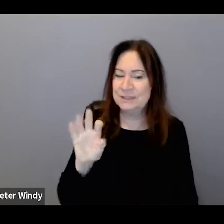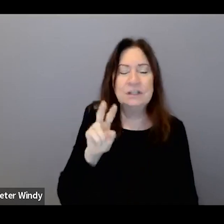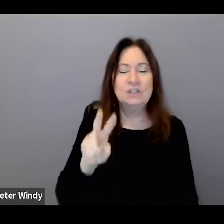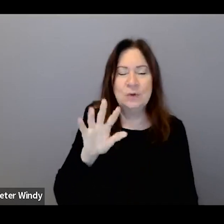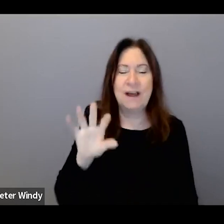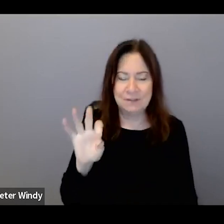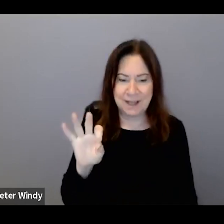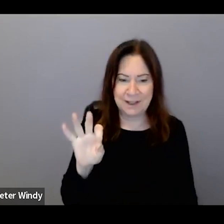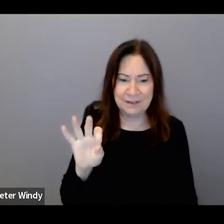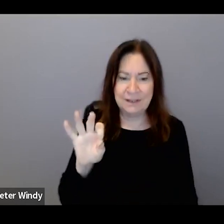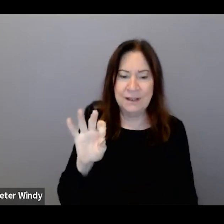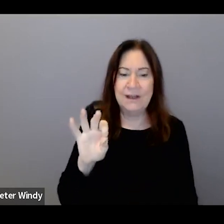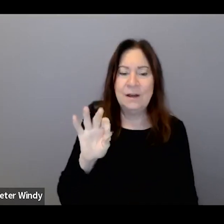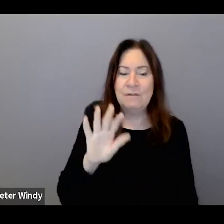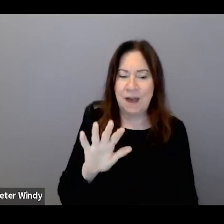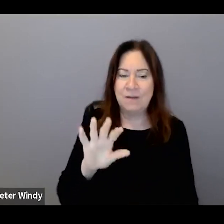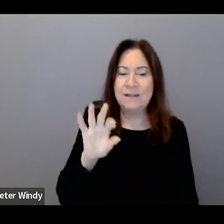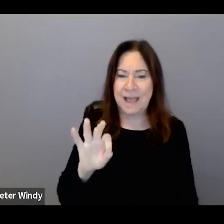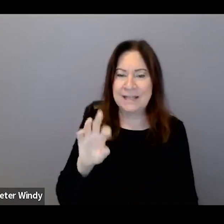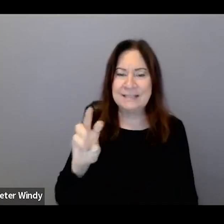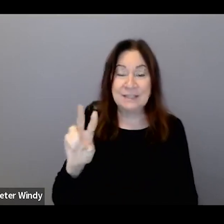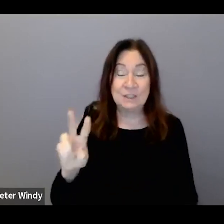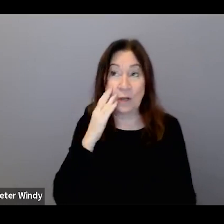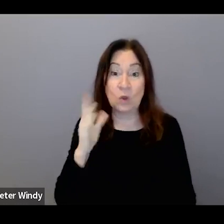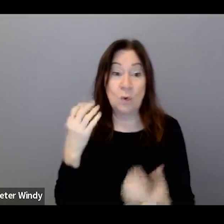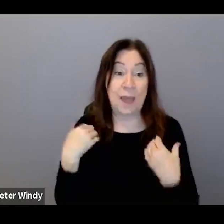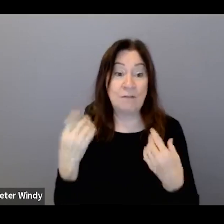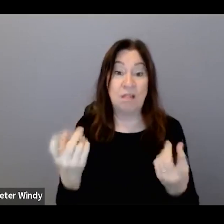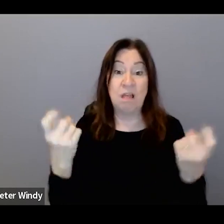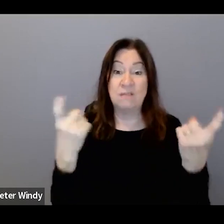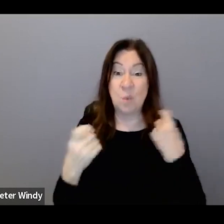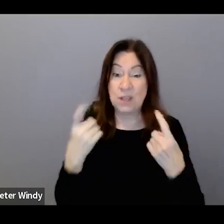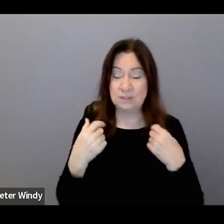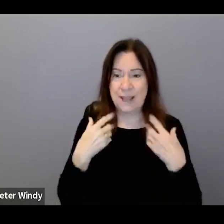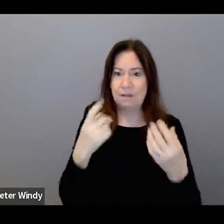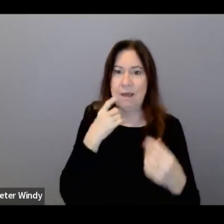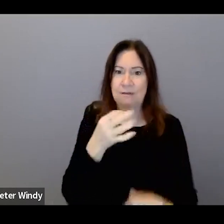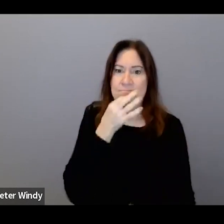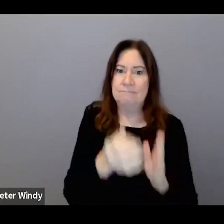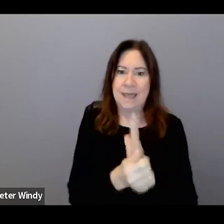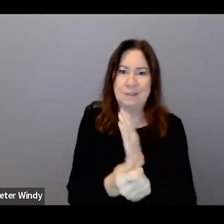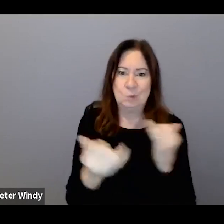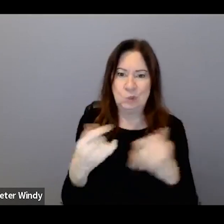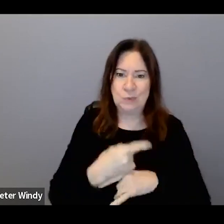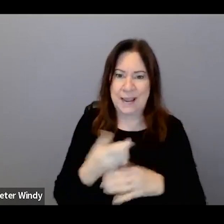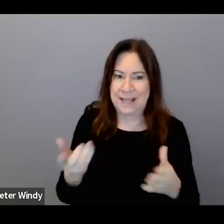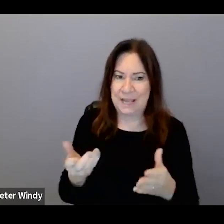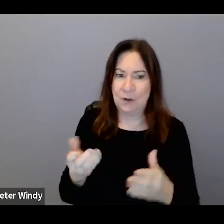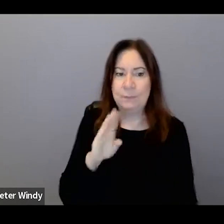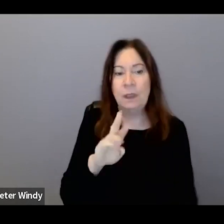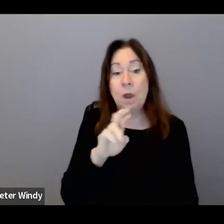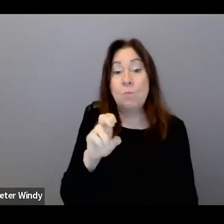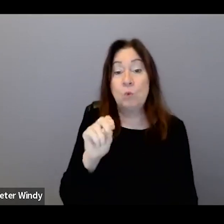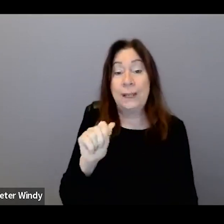828-259-5962. I know you're going to have a lot of questions, and the good news is I have a lot of experts with me here today. We have Brenna Cook,